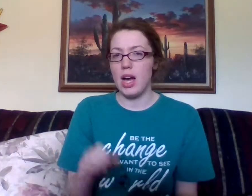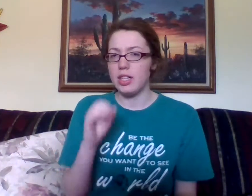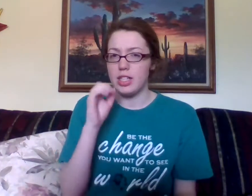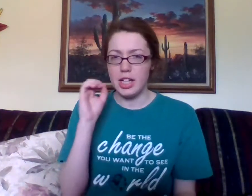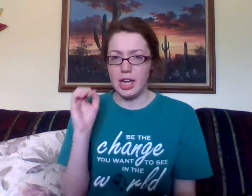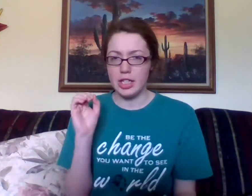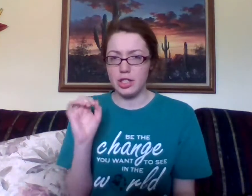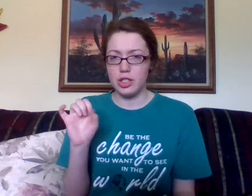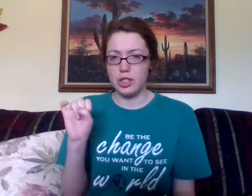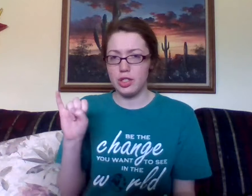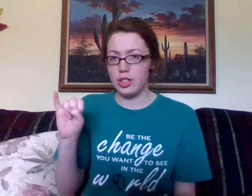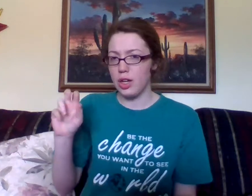should I say,